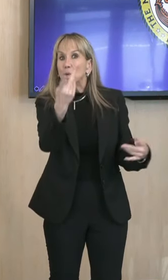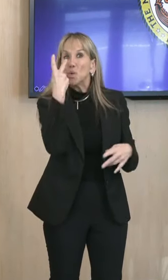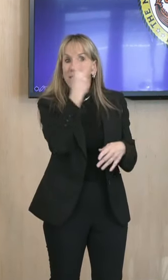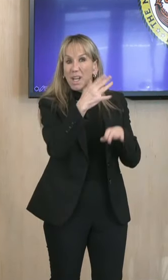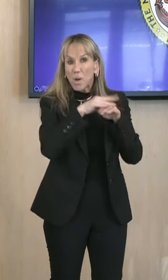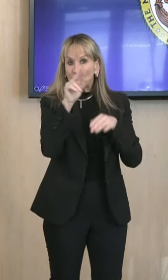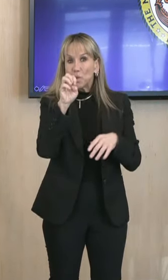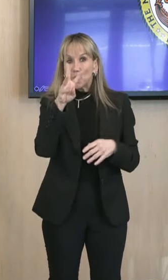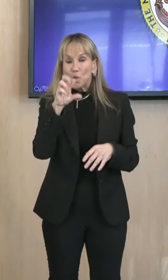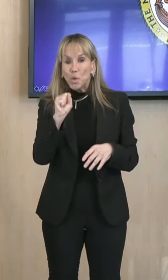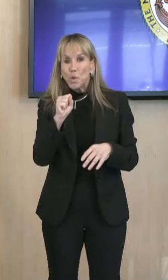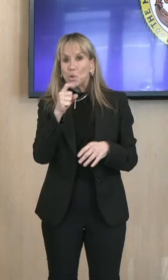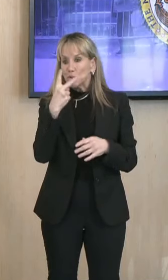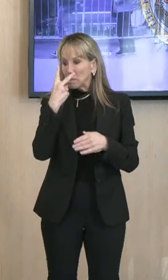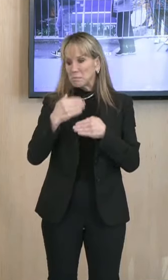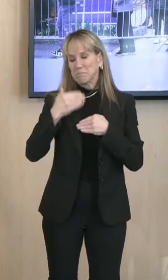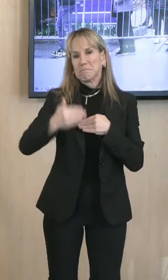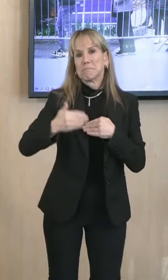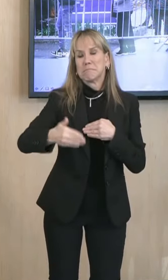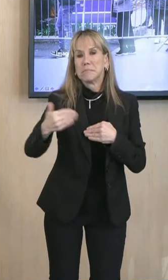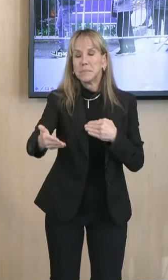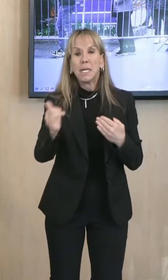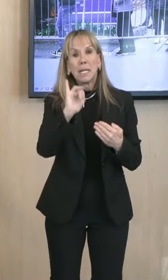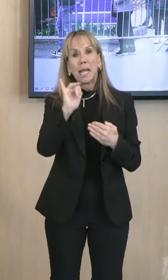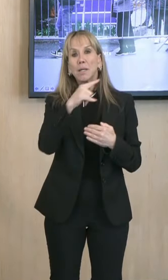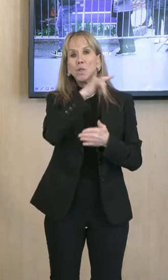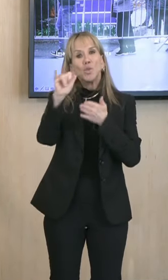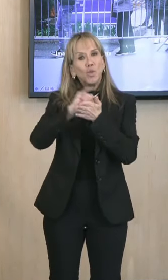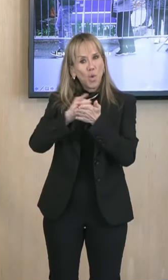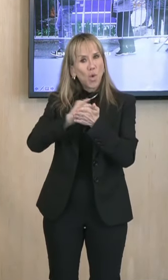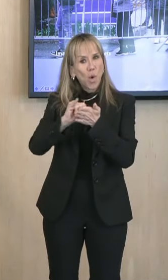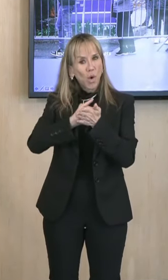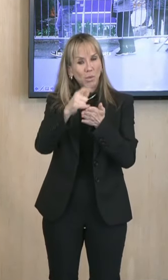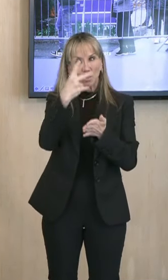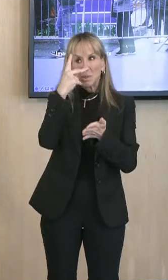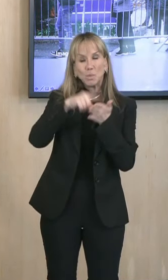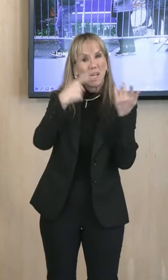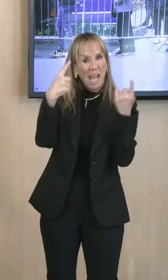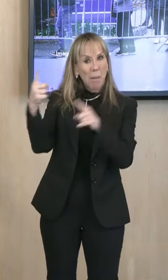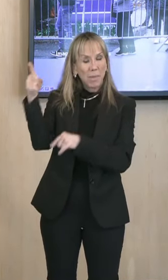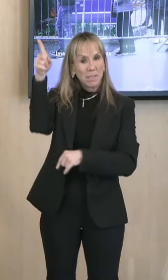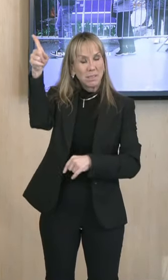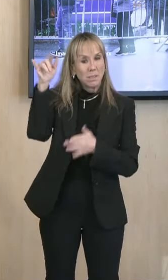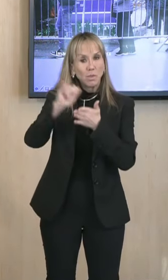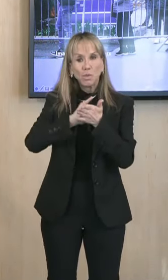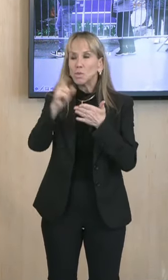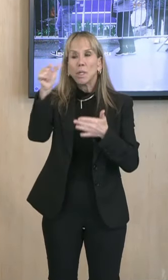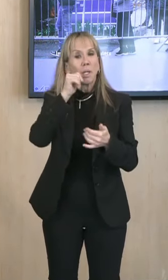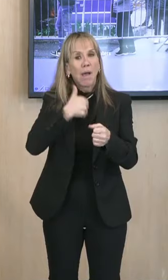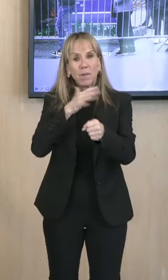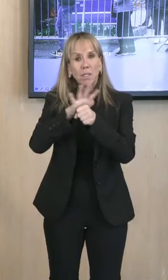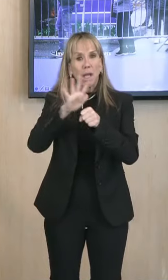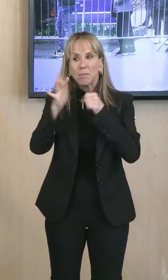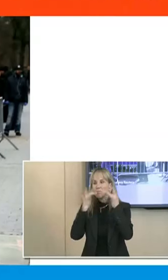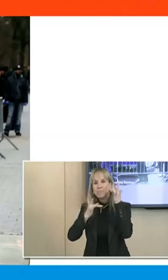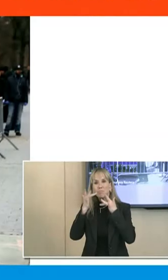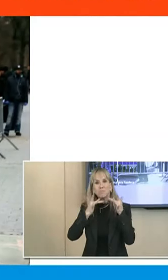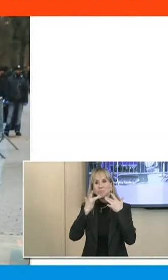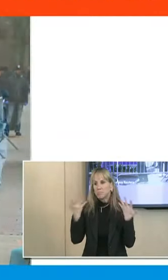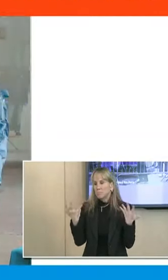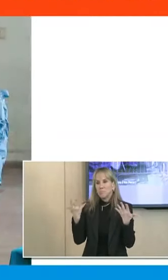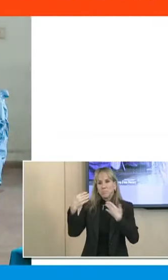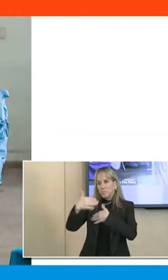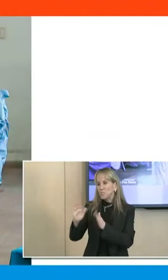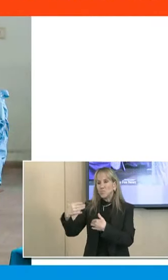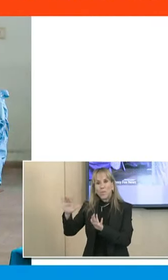see on the news or you frequently see, like in the state of New York, where there simply is not enough healthcare capacity